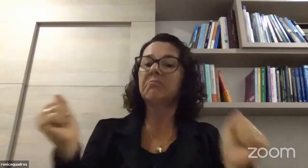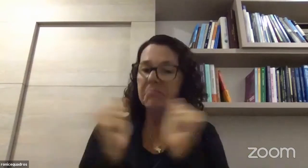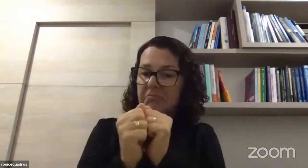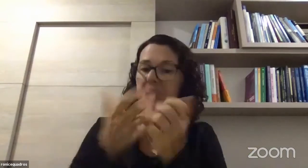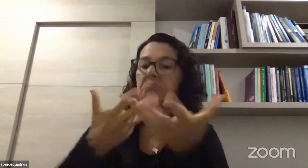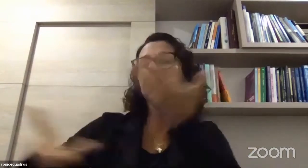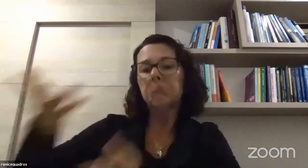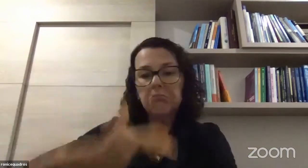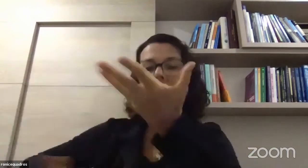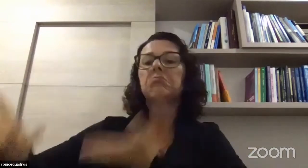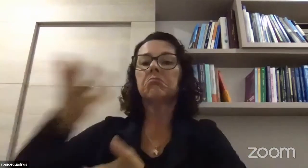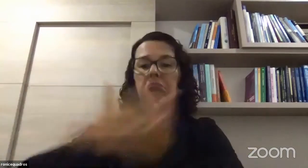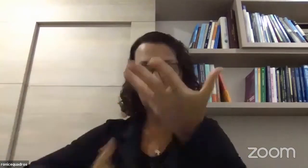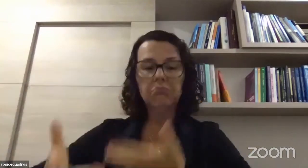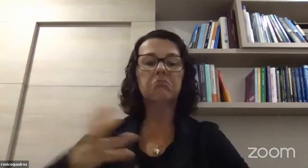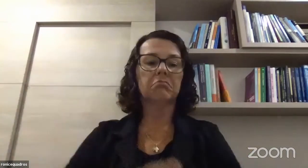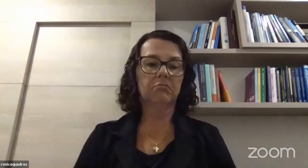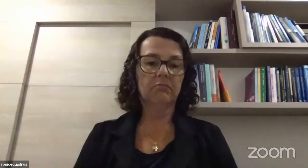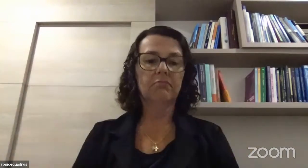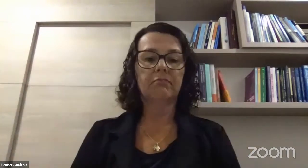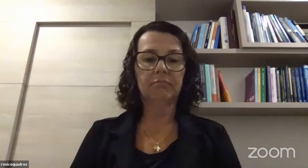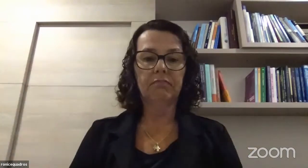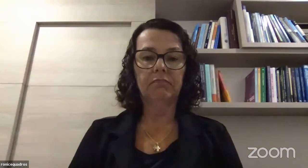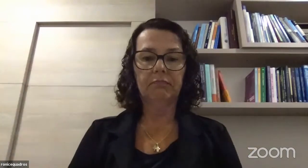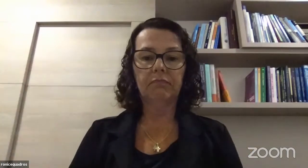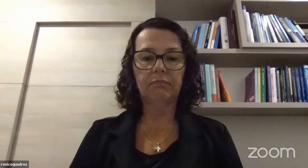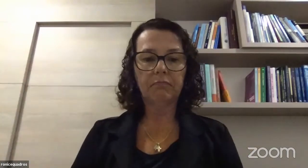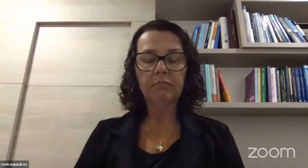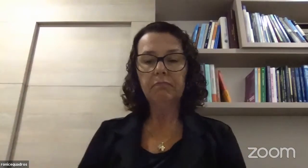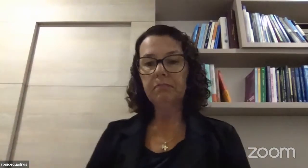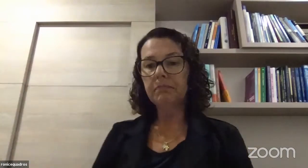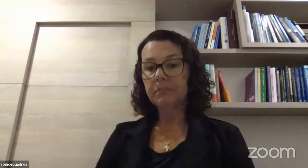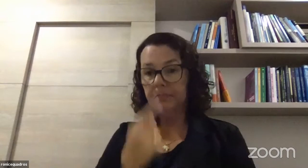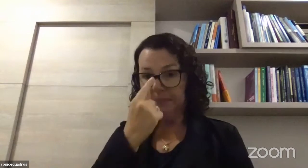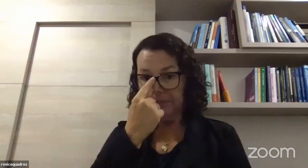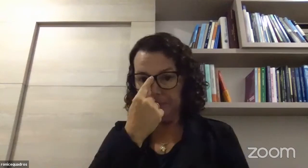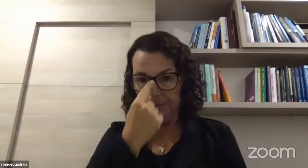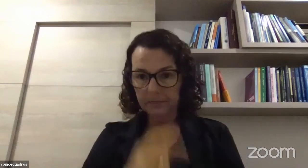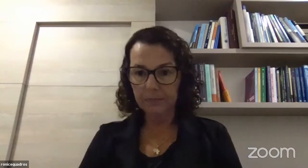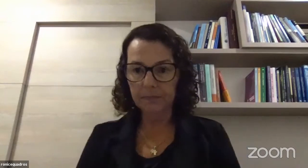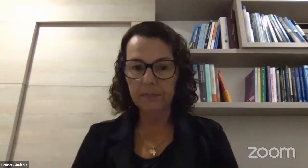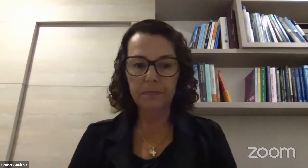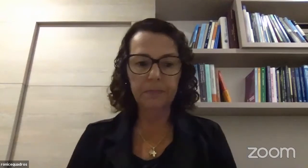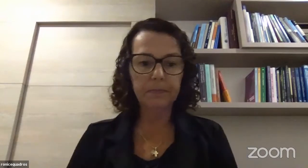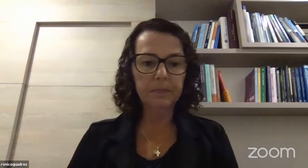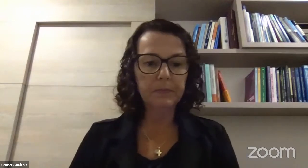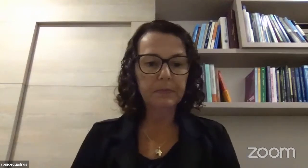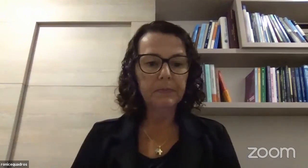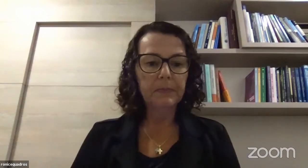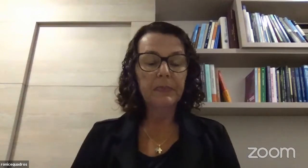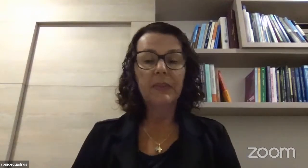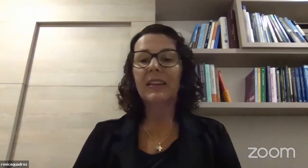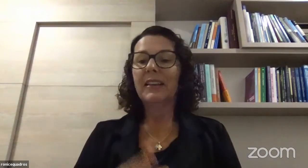And they do their own research as well as collaborate with other hearing colleagues.